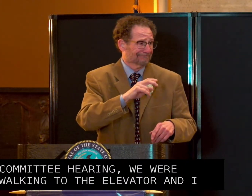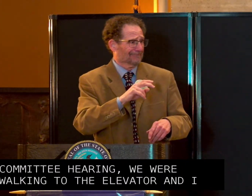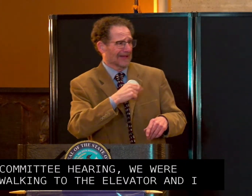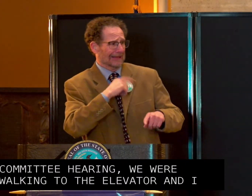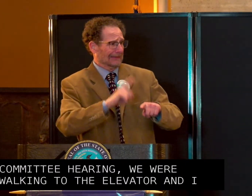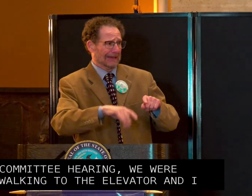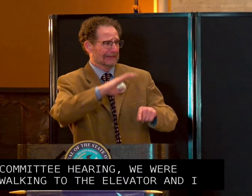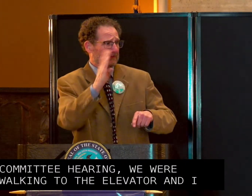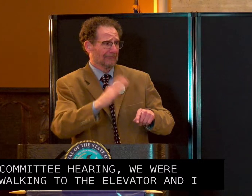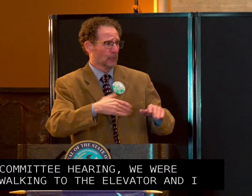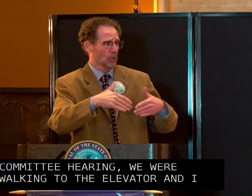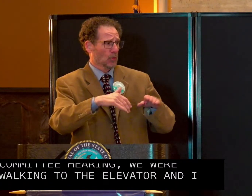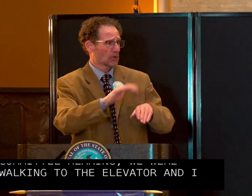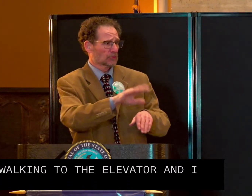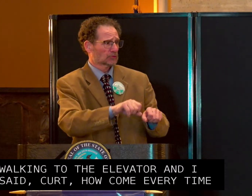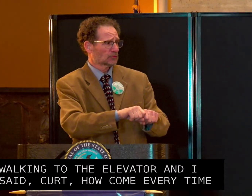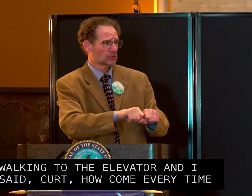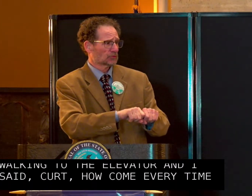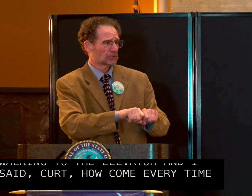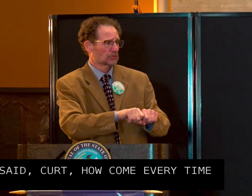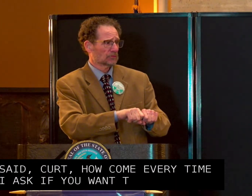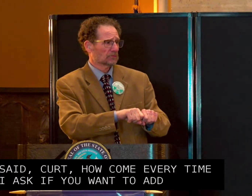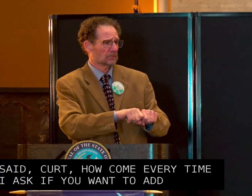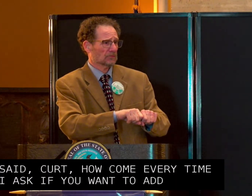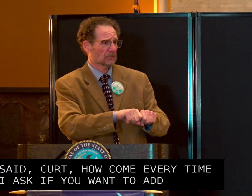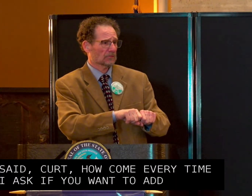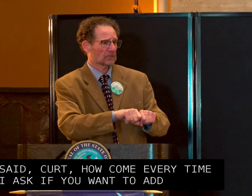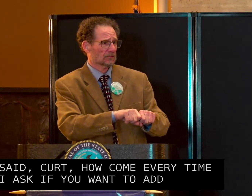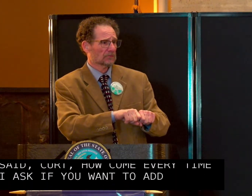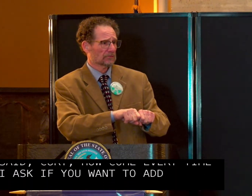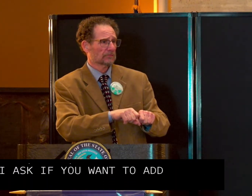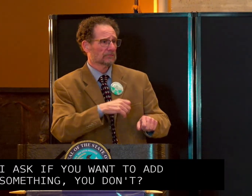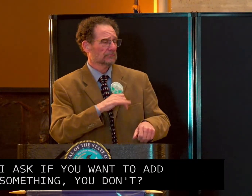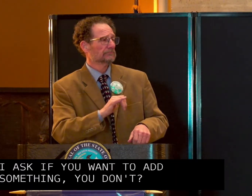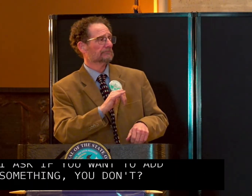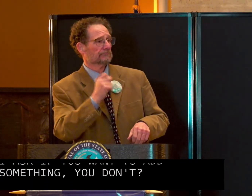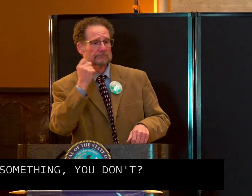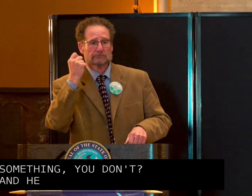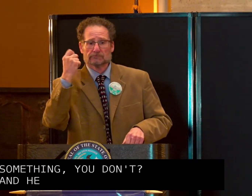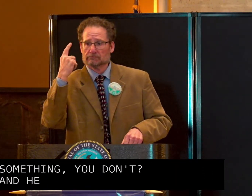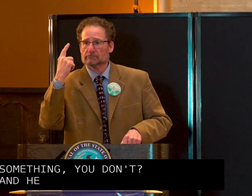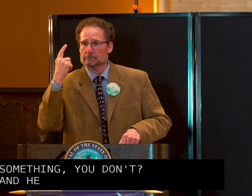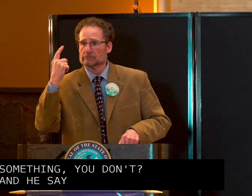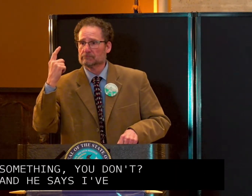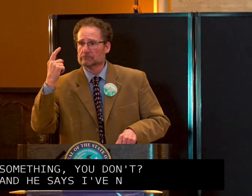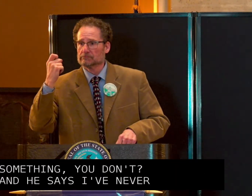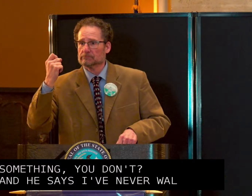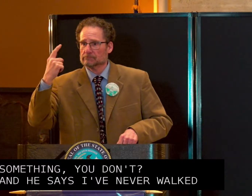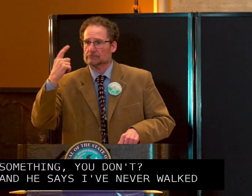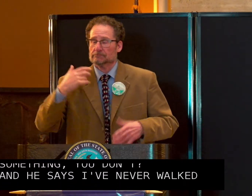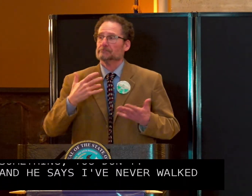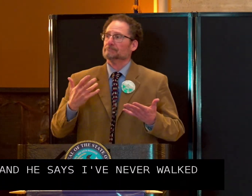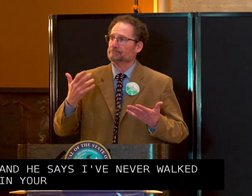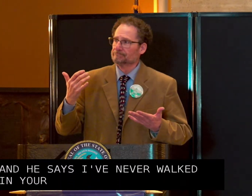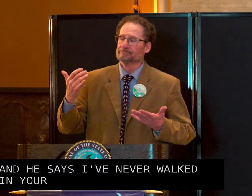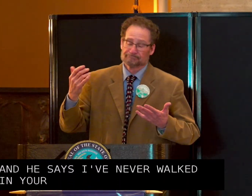add something, you don't? And he says, I've never walked in your shoes. I have nothing to say.